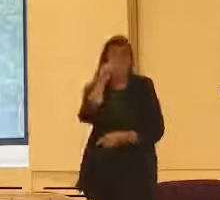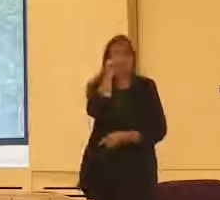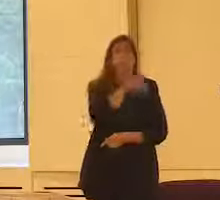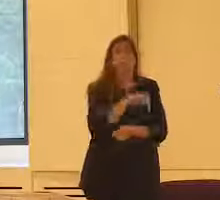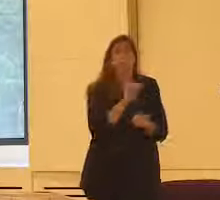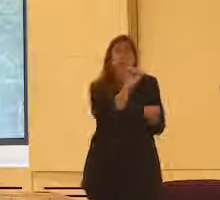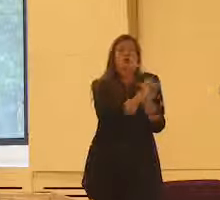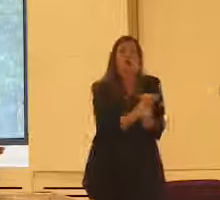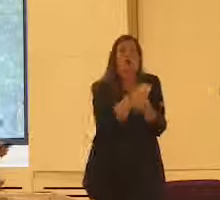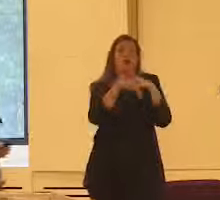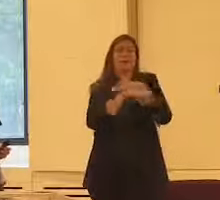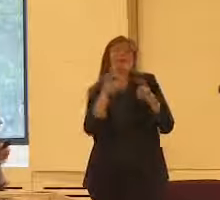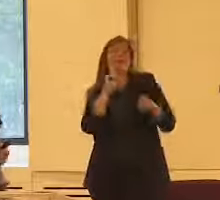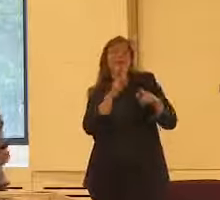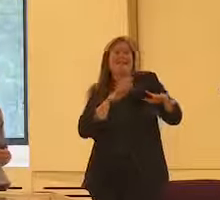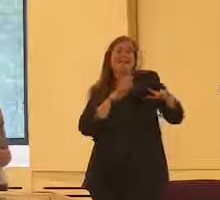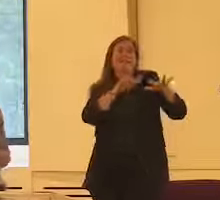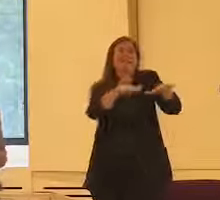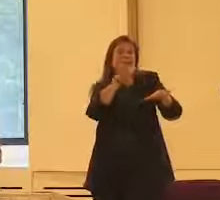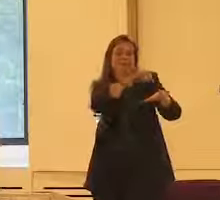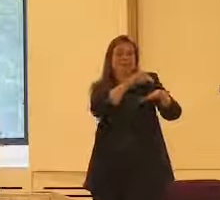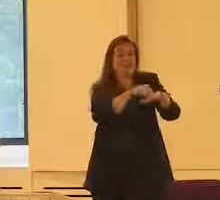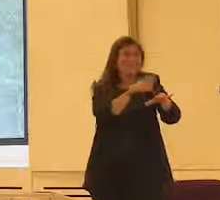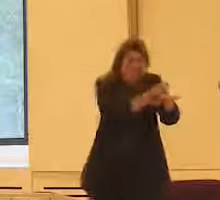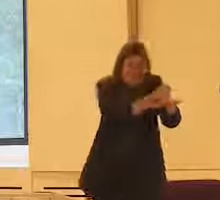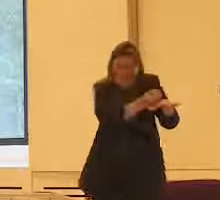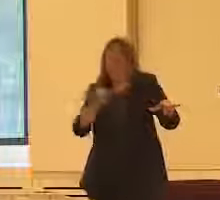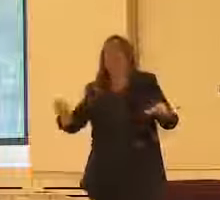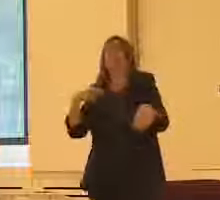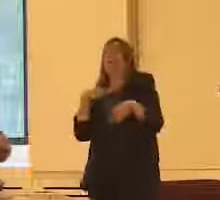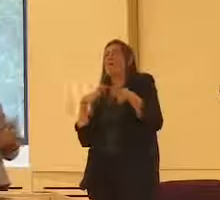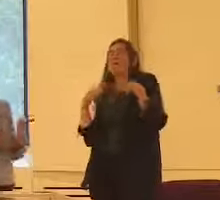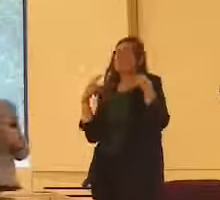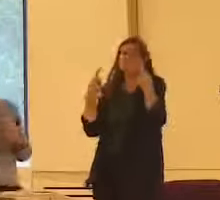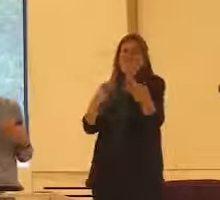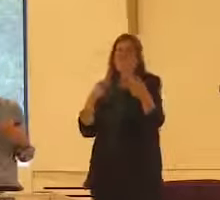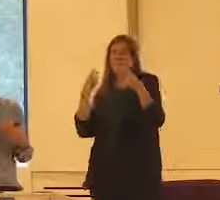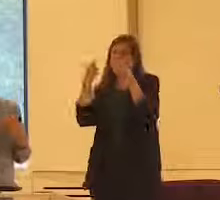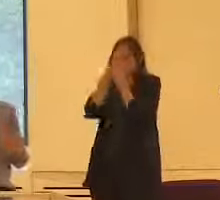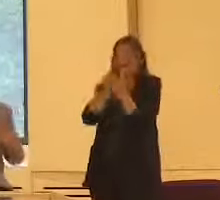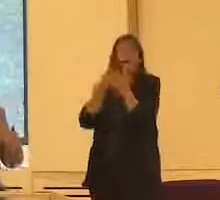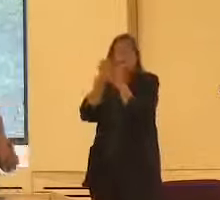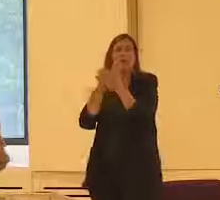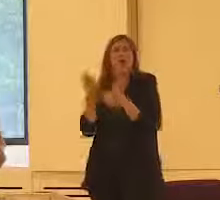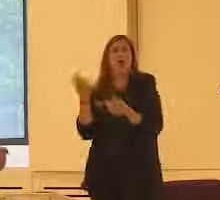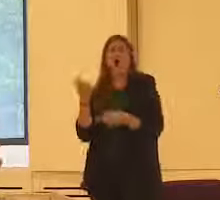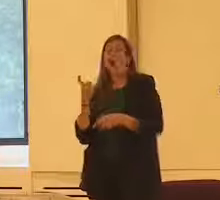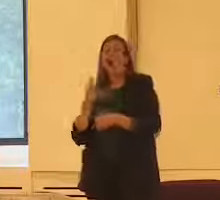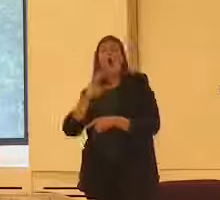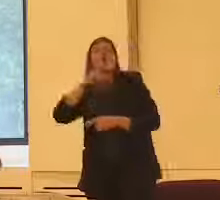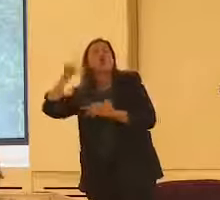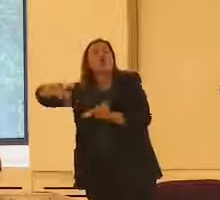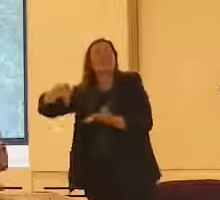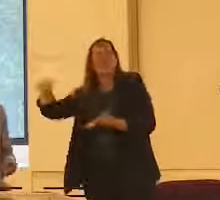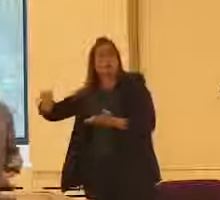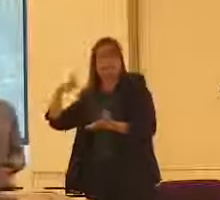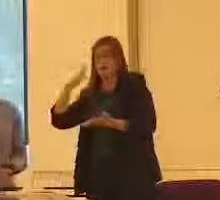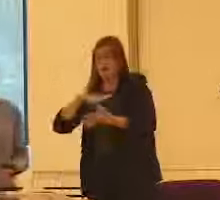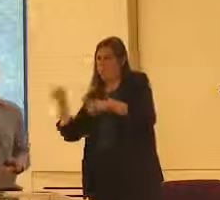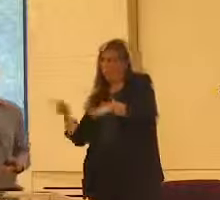having ridiculous fights with commissioners, and in fairness, the commissioners want to get the services, but the way the structures are set up